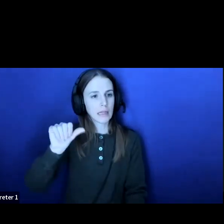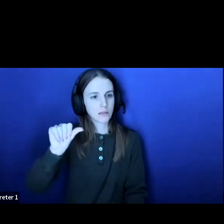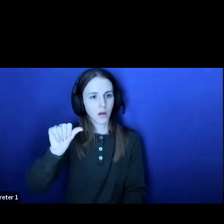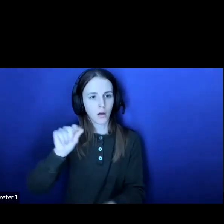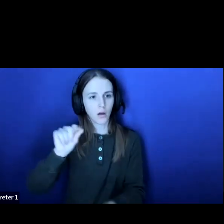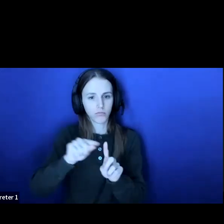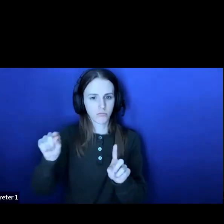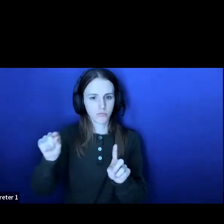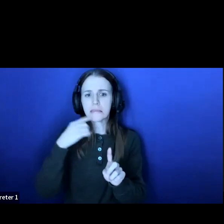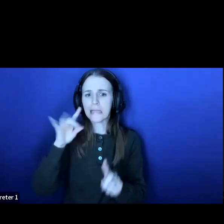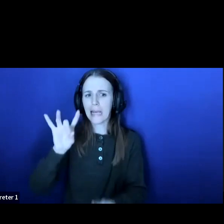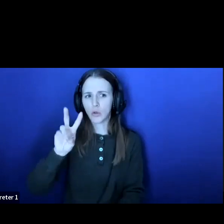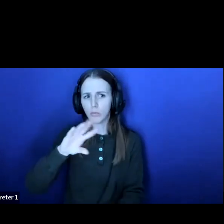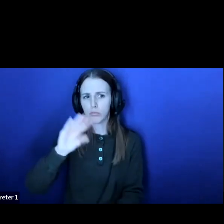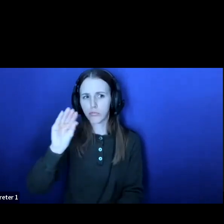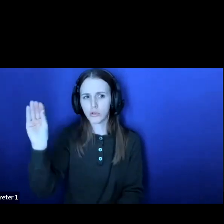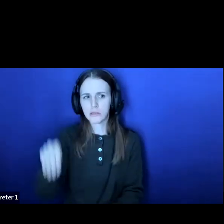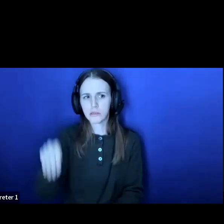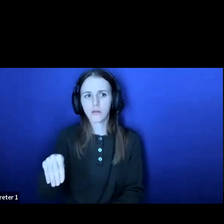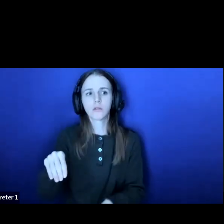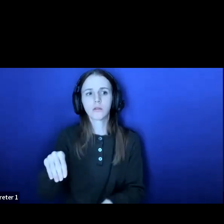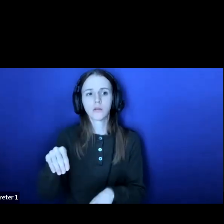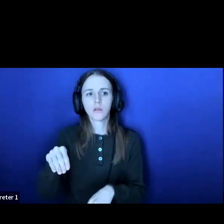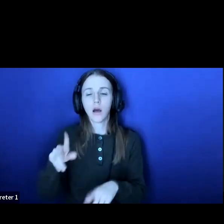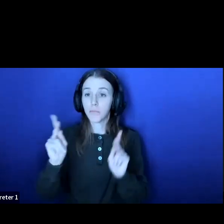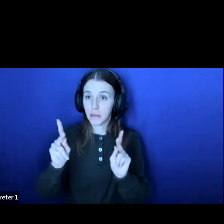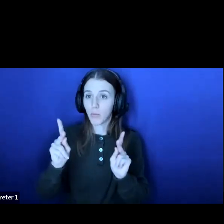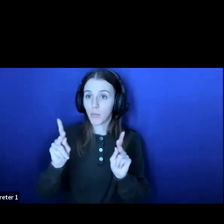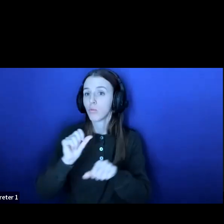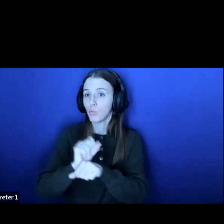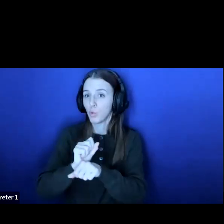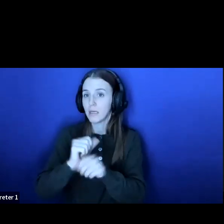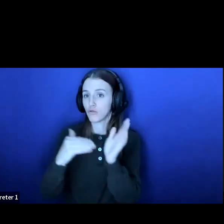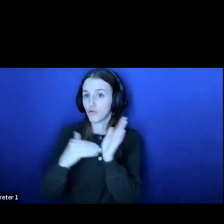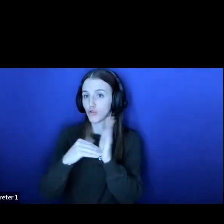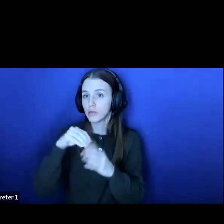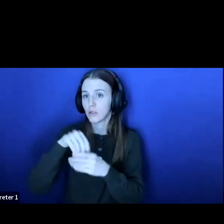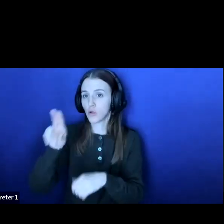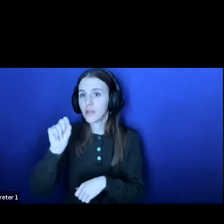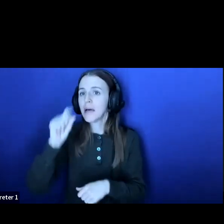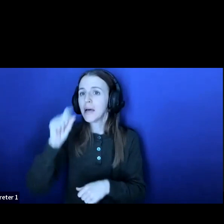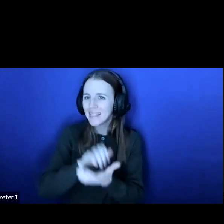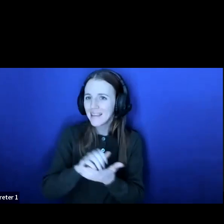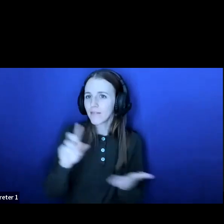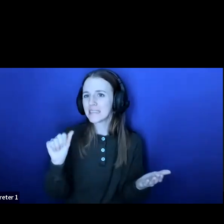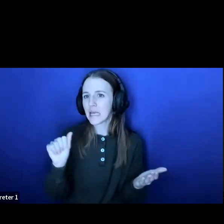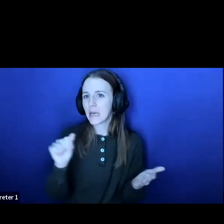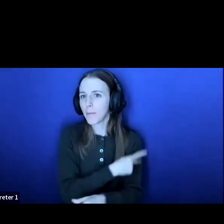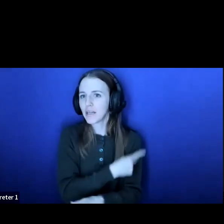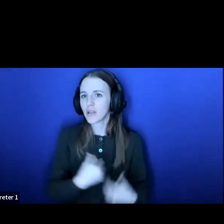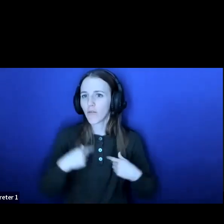of the practicing physicians in the United States believe that disabled patients have worse quality of life.